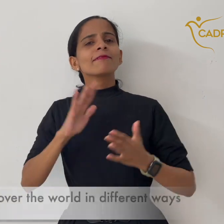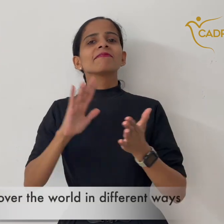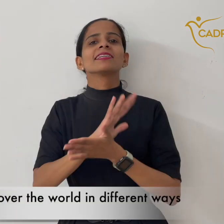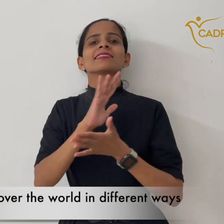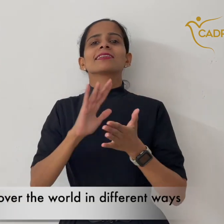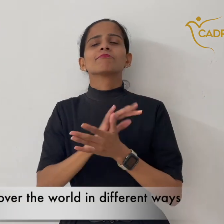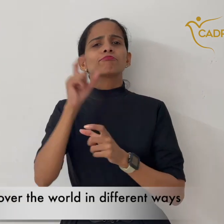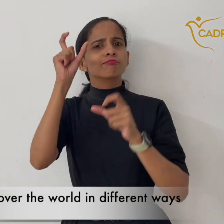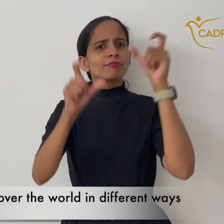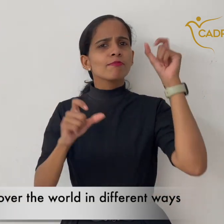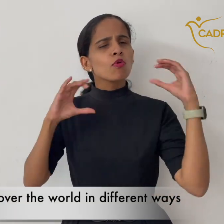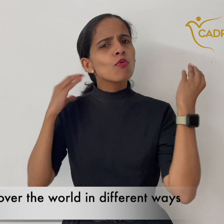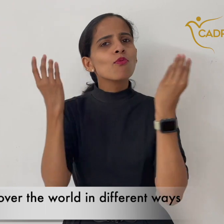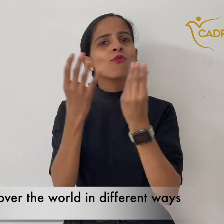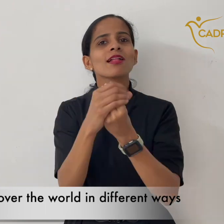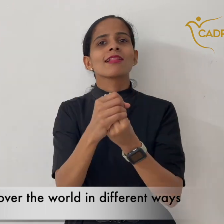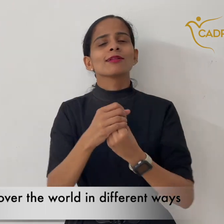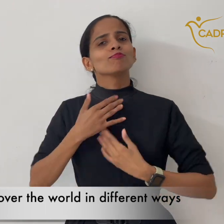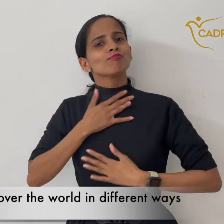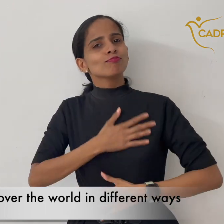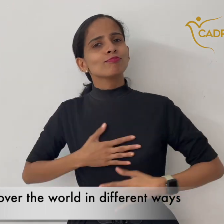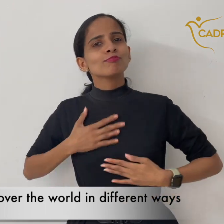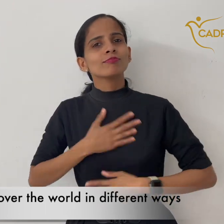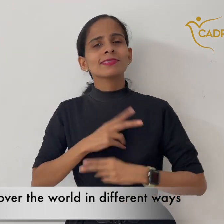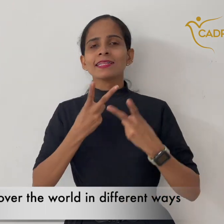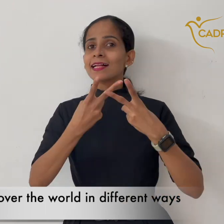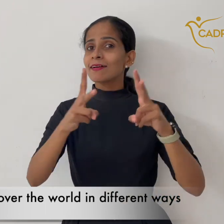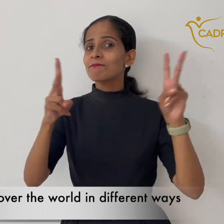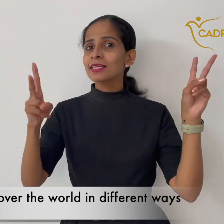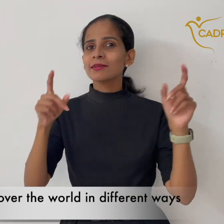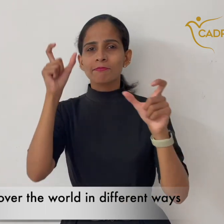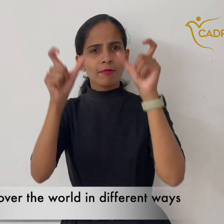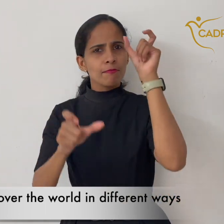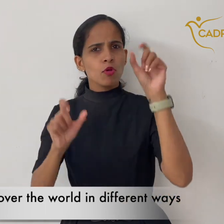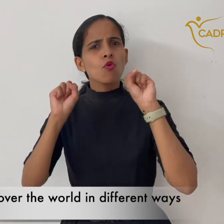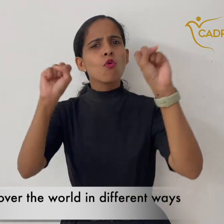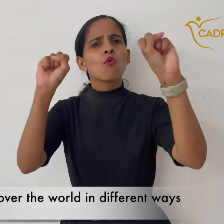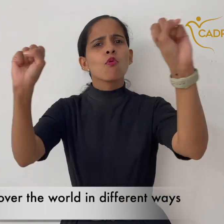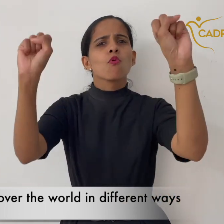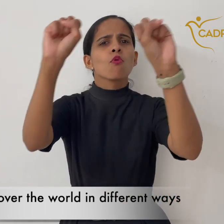people all over the world in different ways.